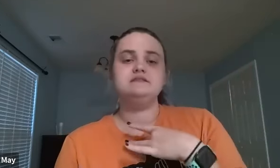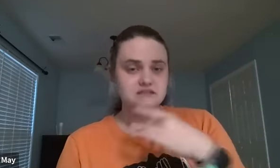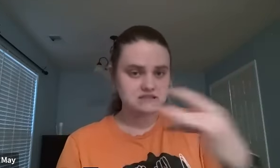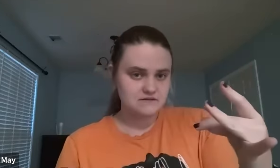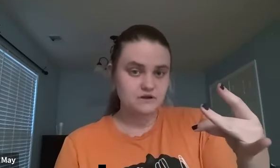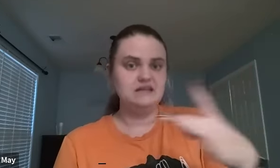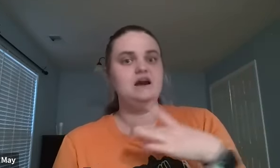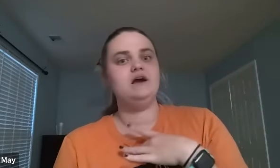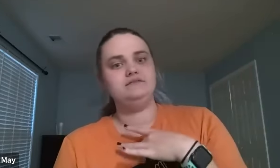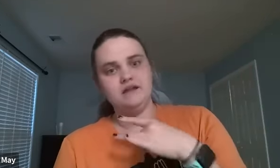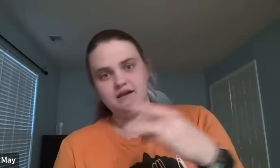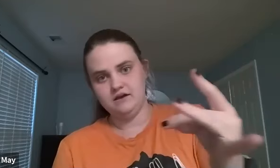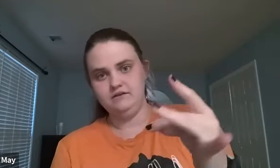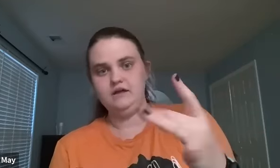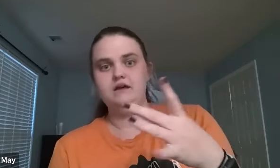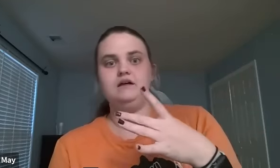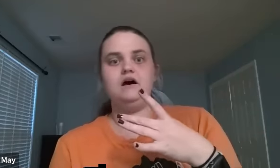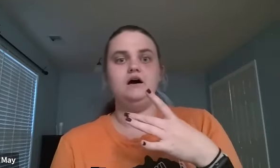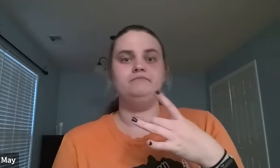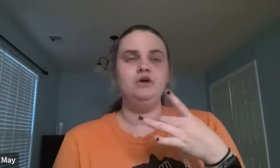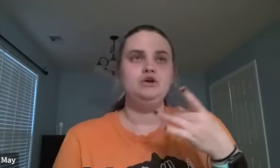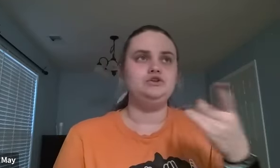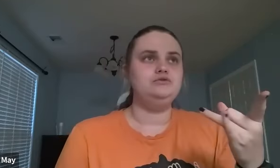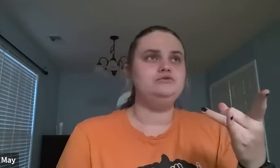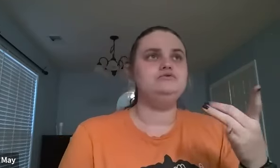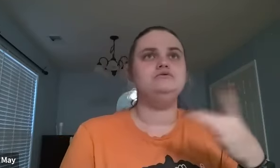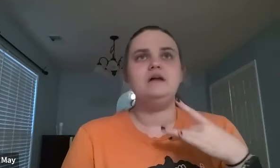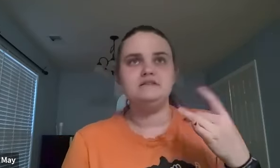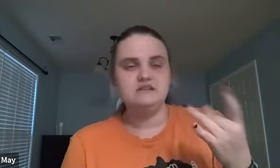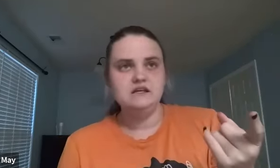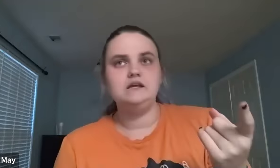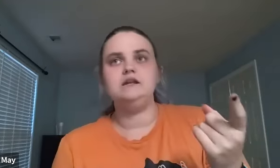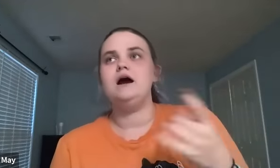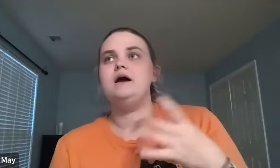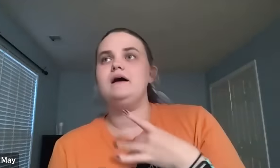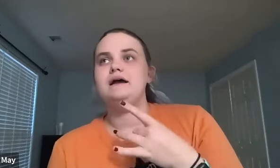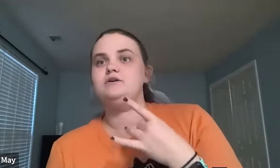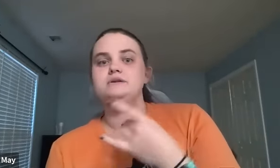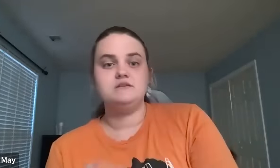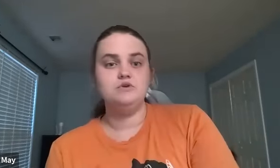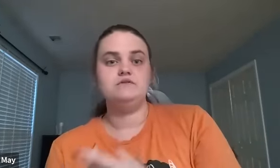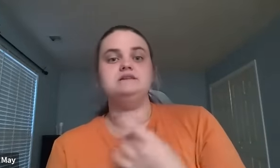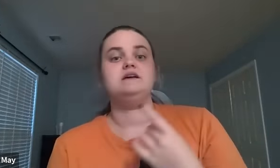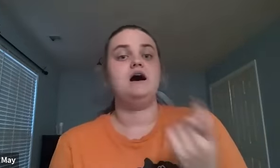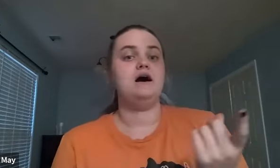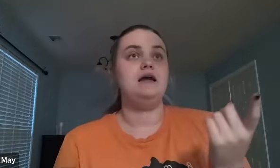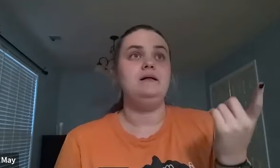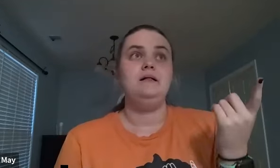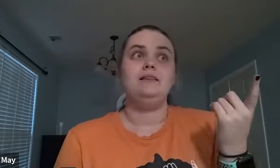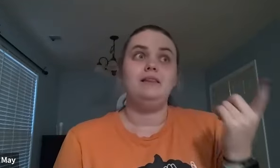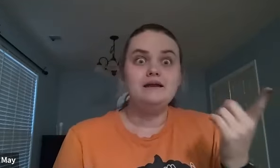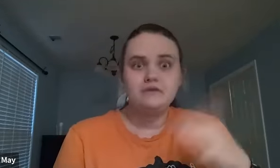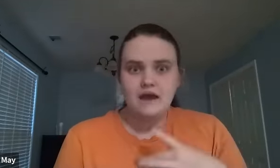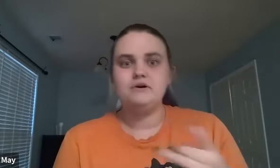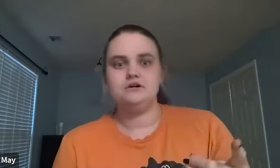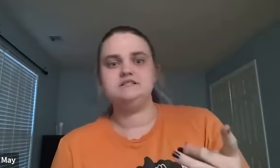is the sign for any kind of like you like to eat. I like going to the movies. I like that